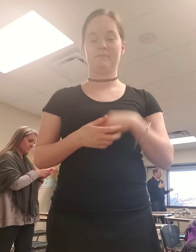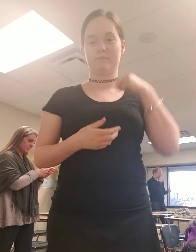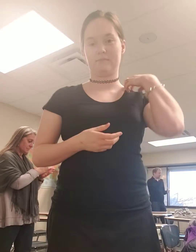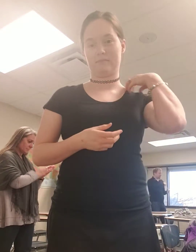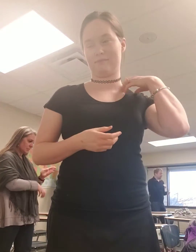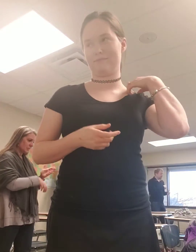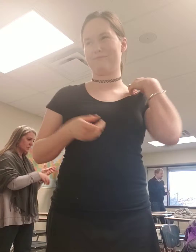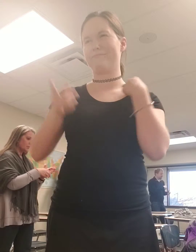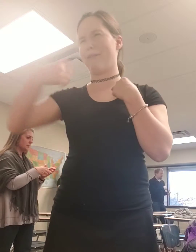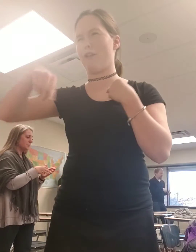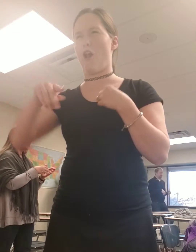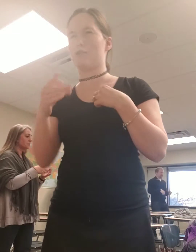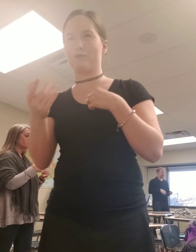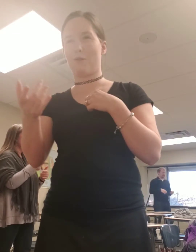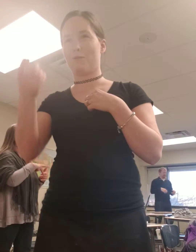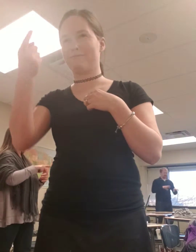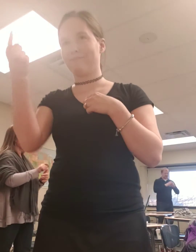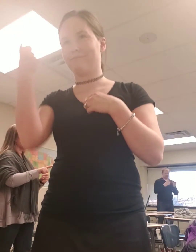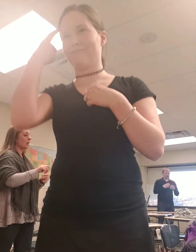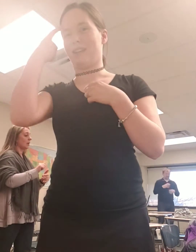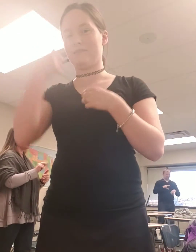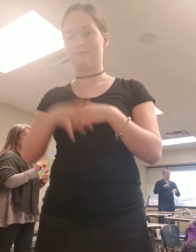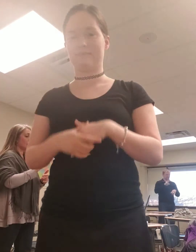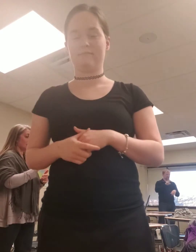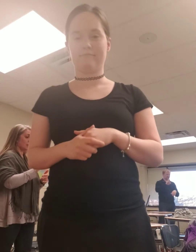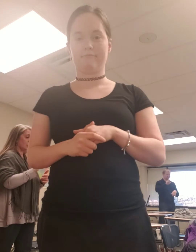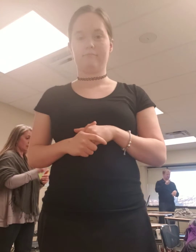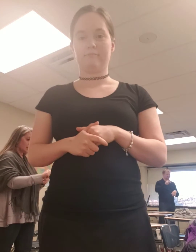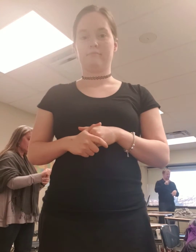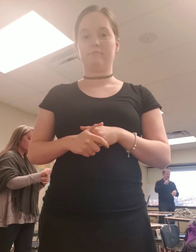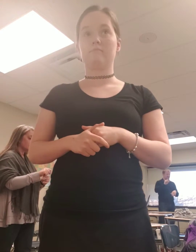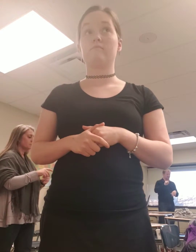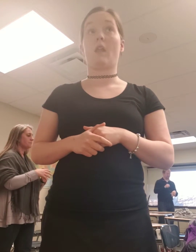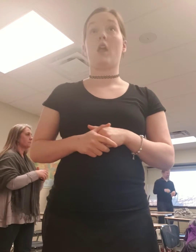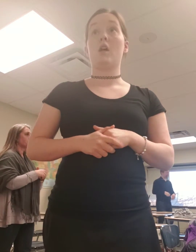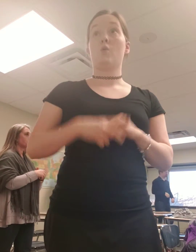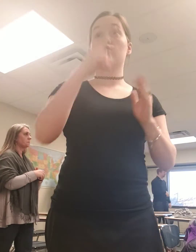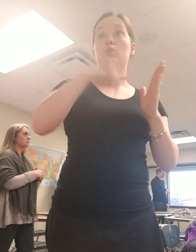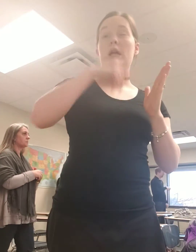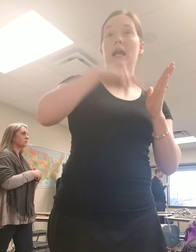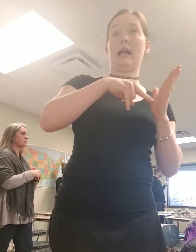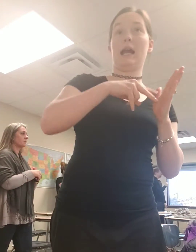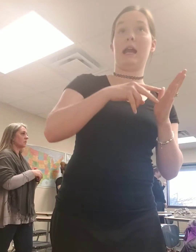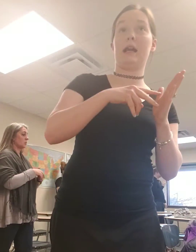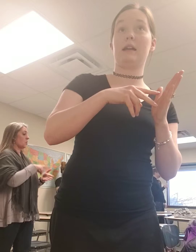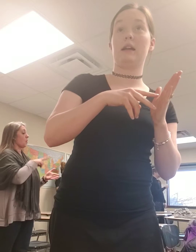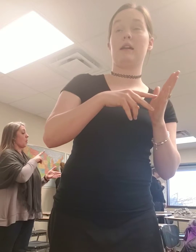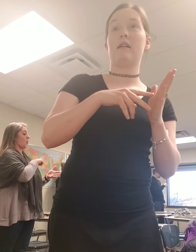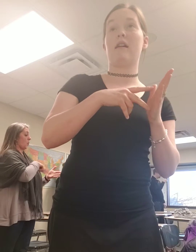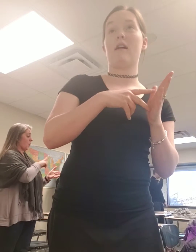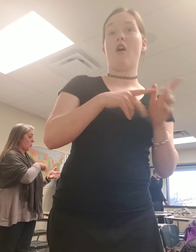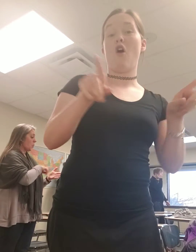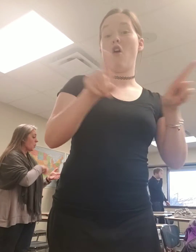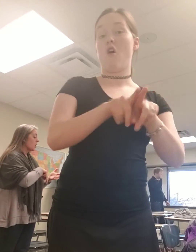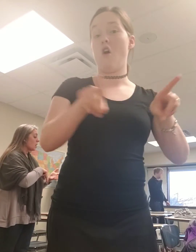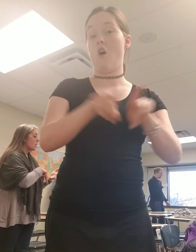All right, now while you're reading this, I want you to annotate as you read, okay?